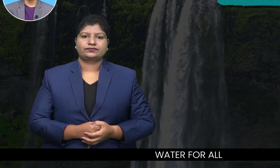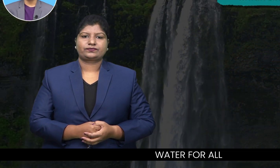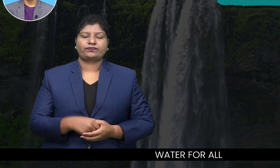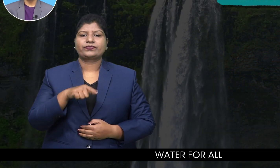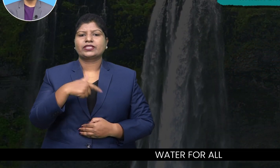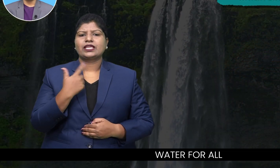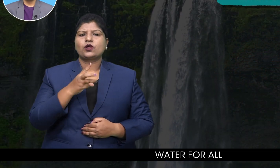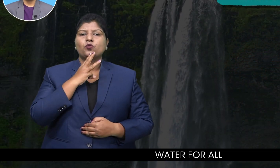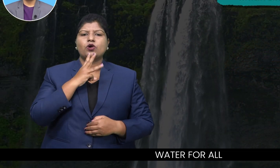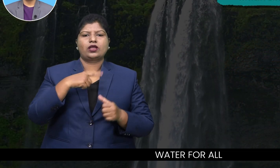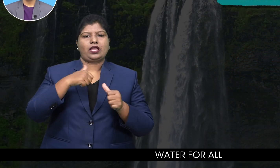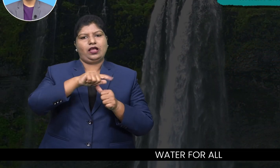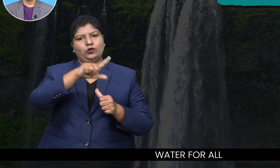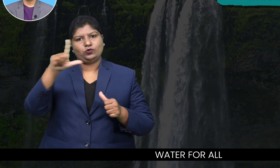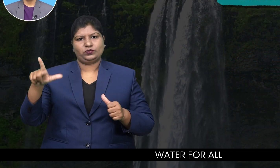Water for all.